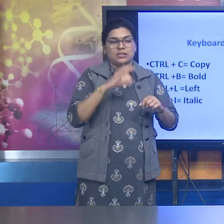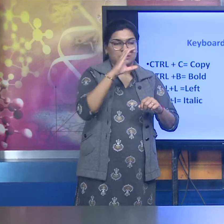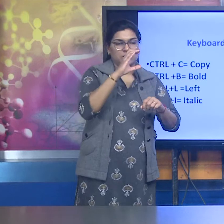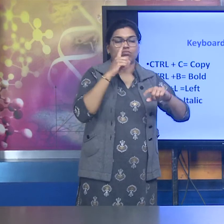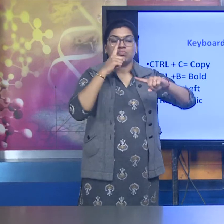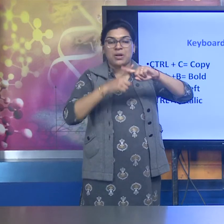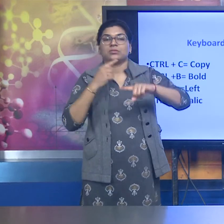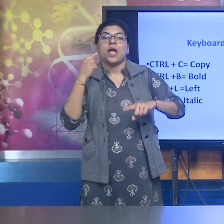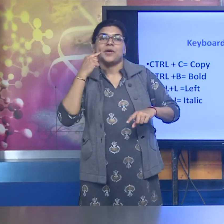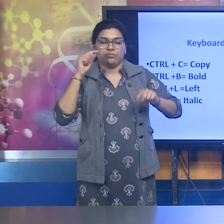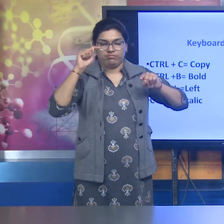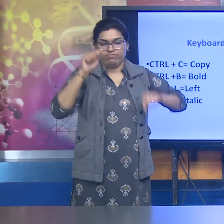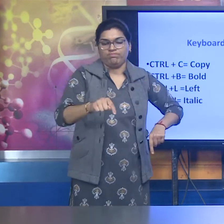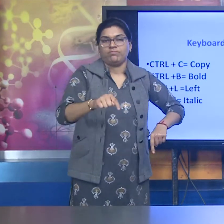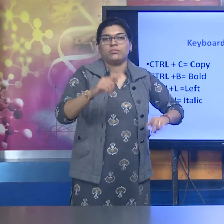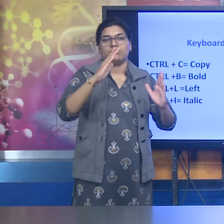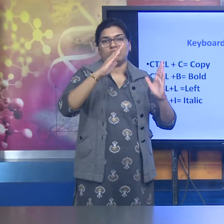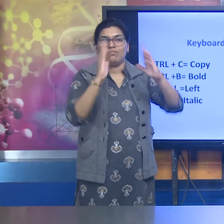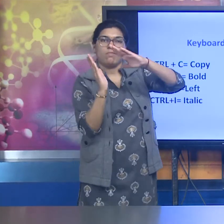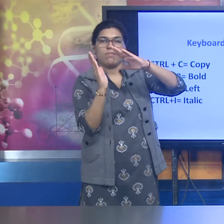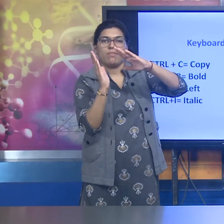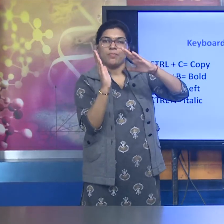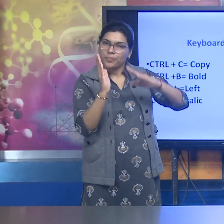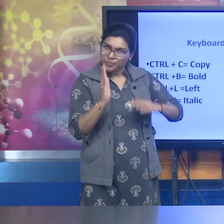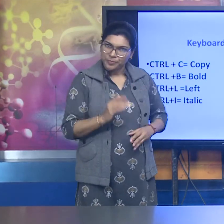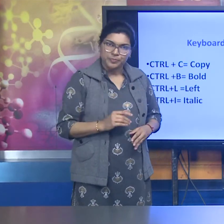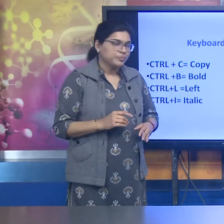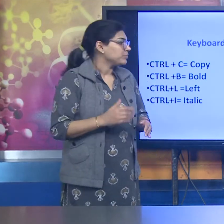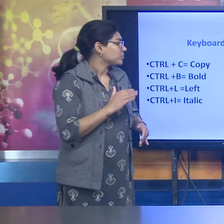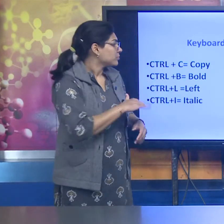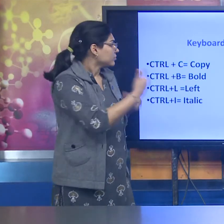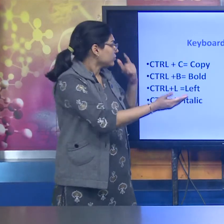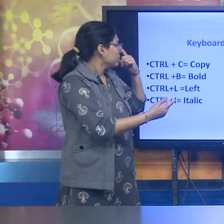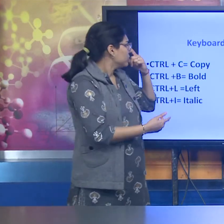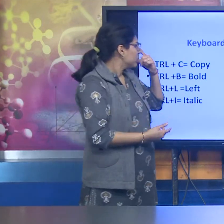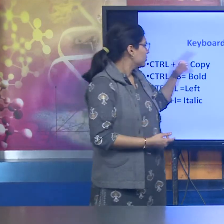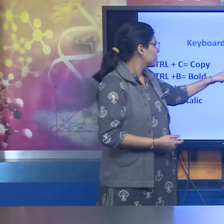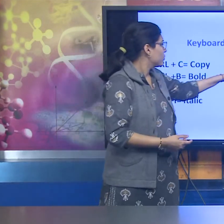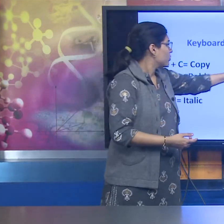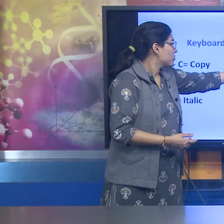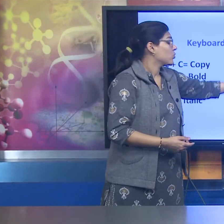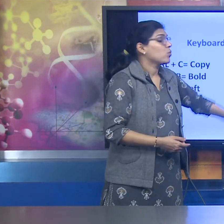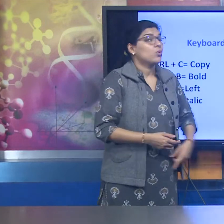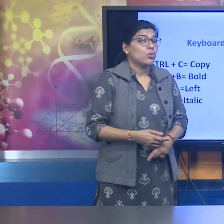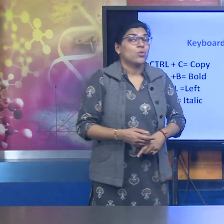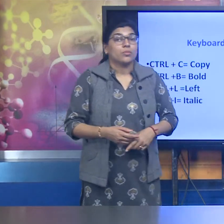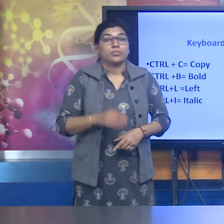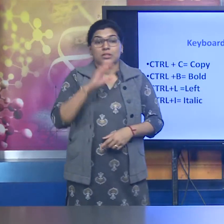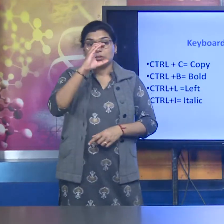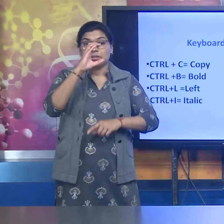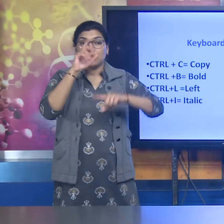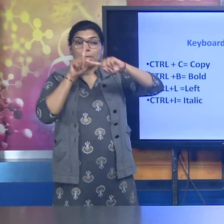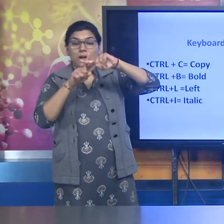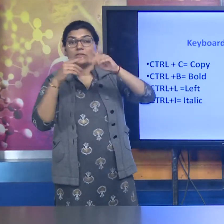I, that is italic. Next, Control